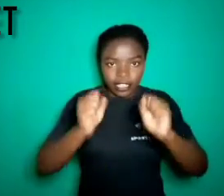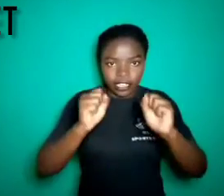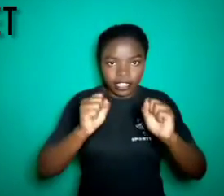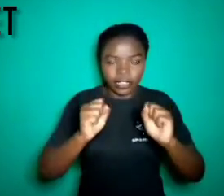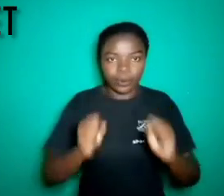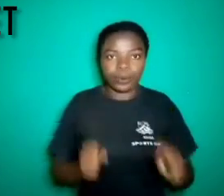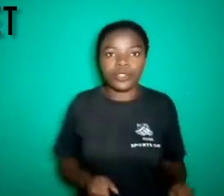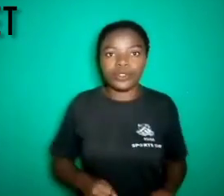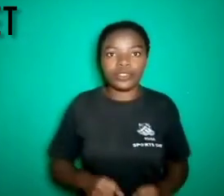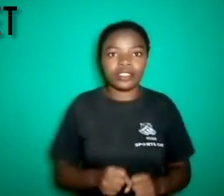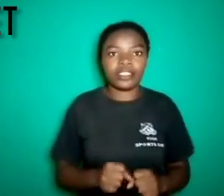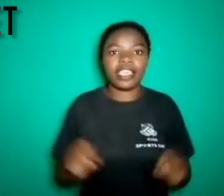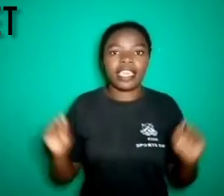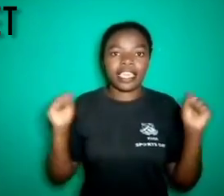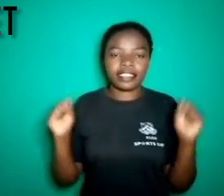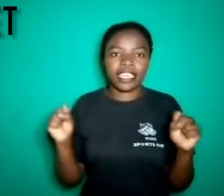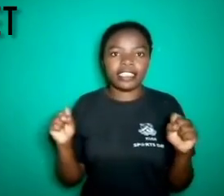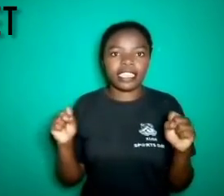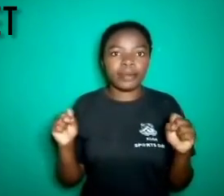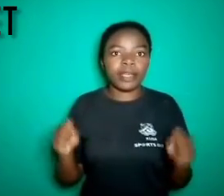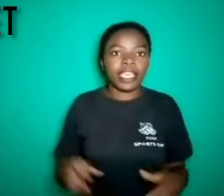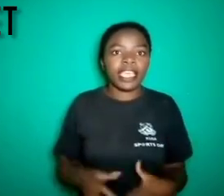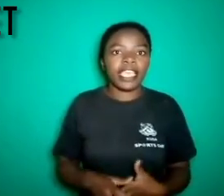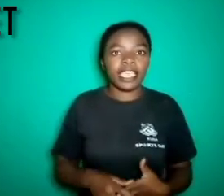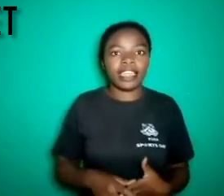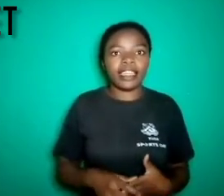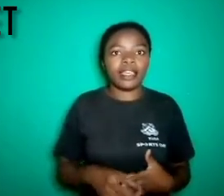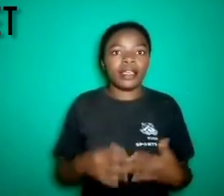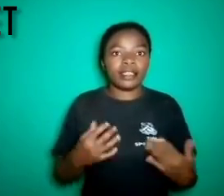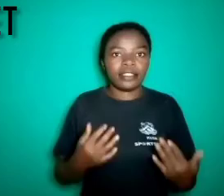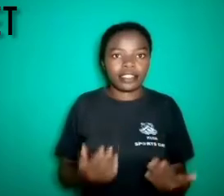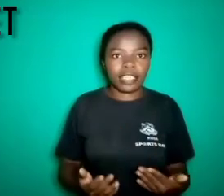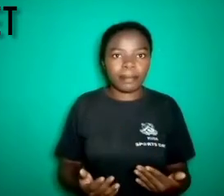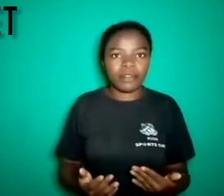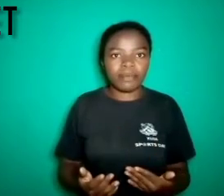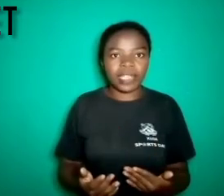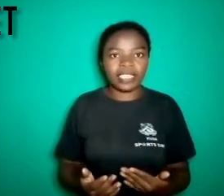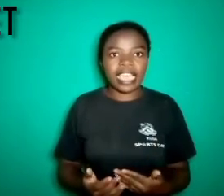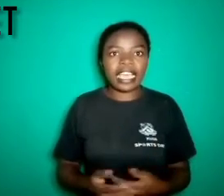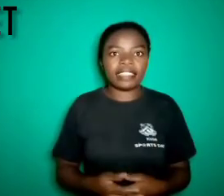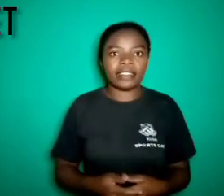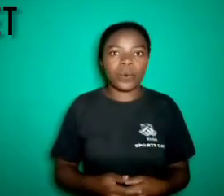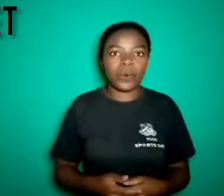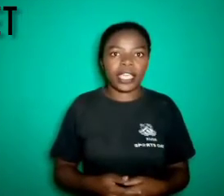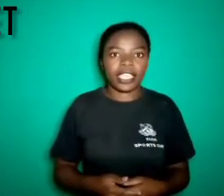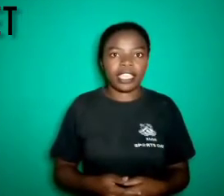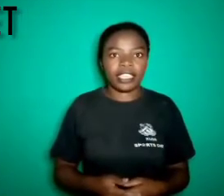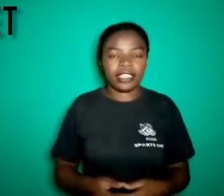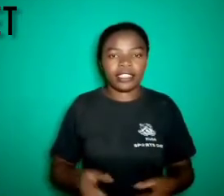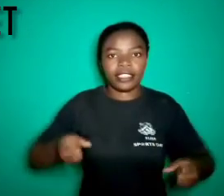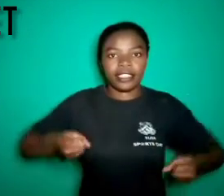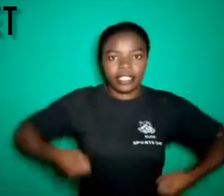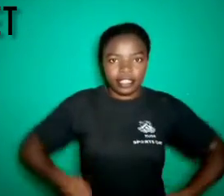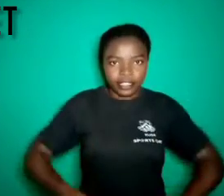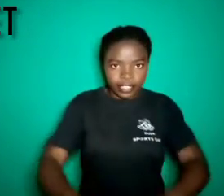Street. We use S hand shape and the same movement as way.